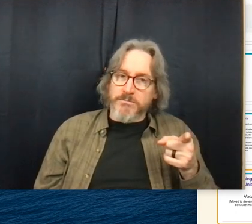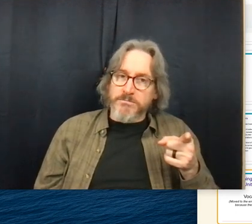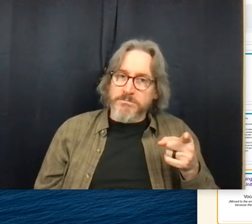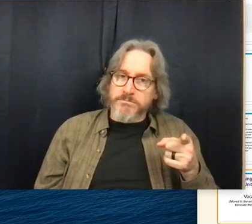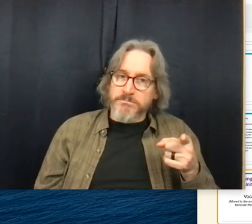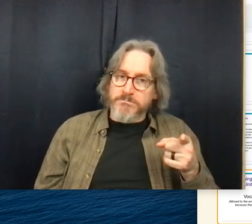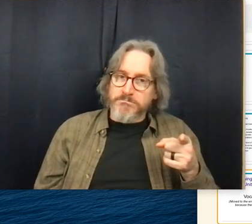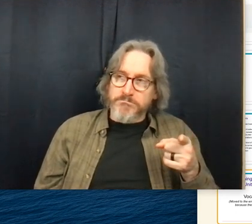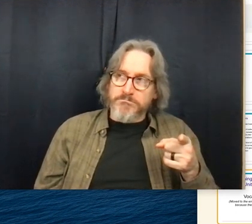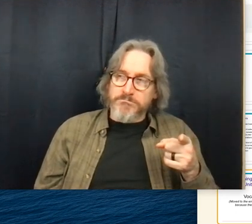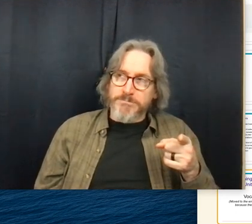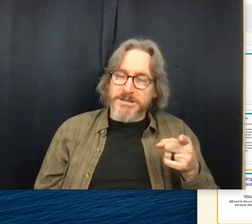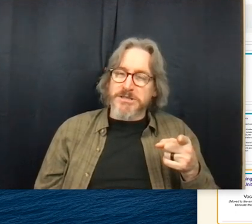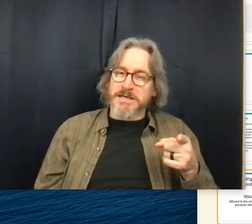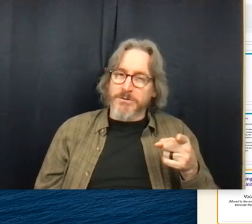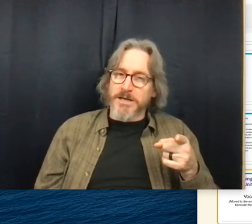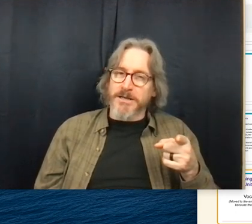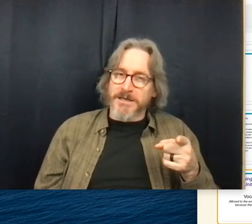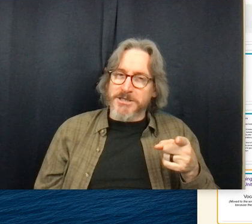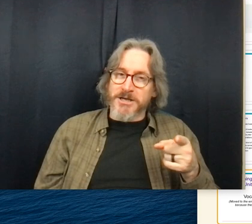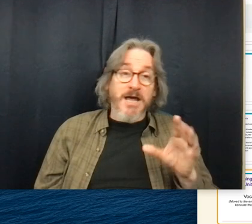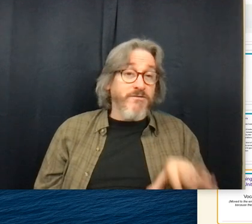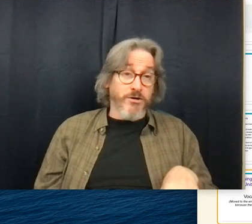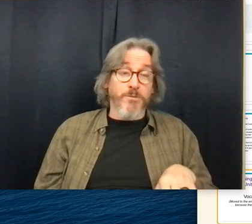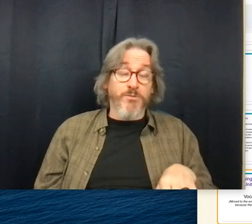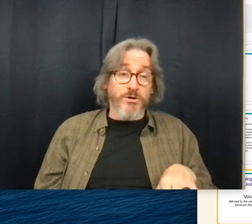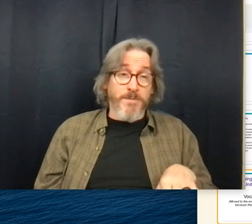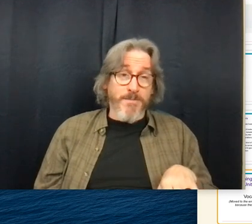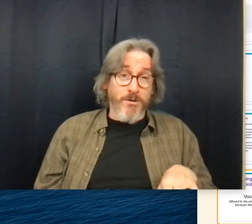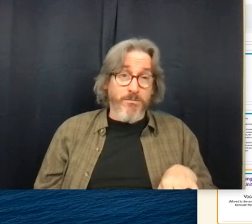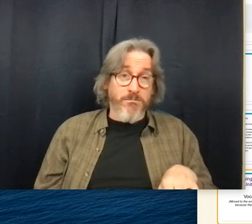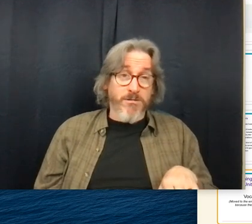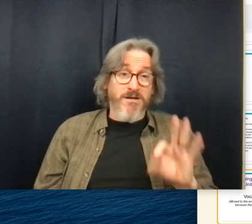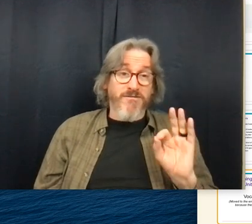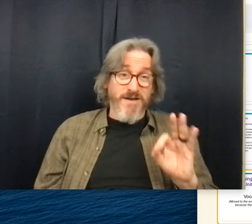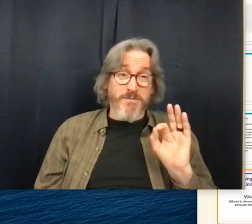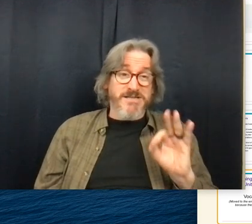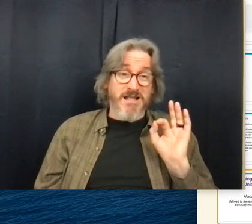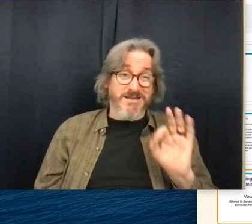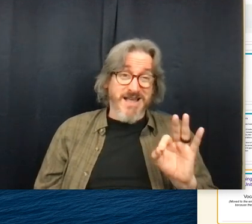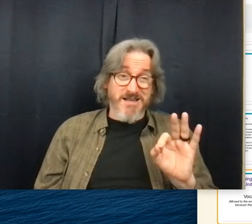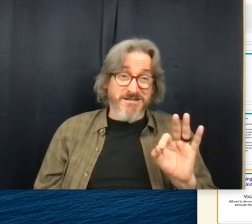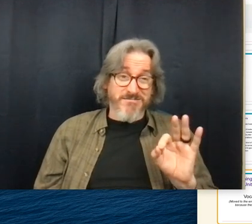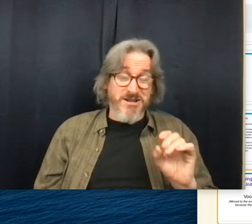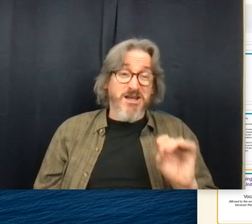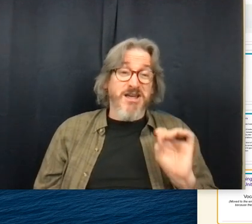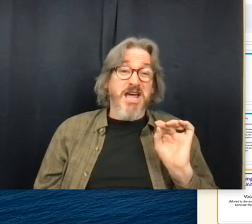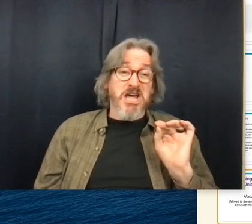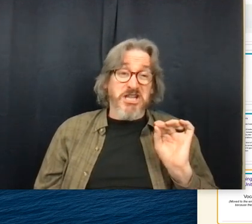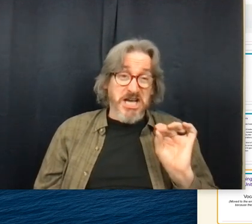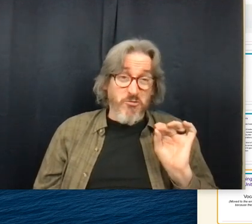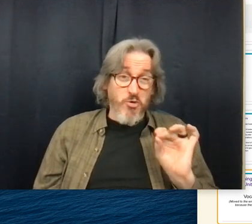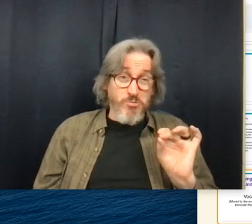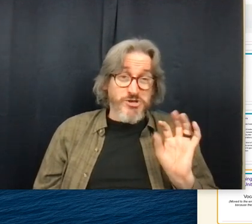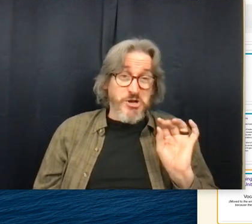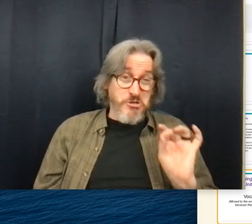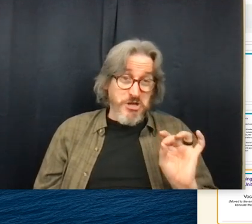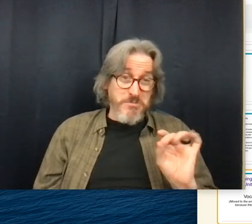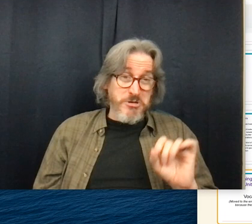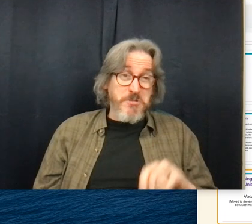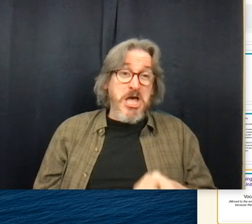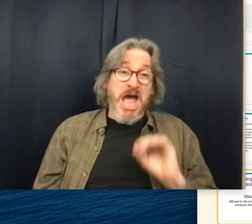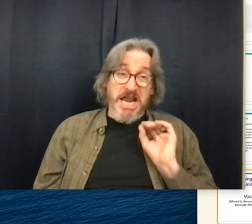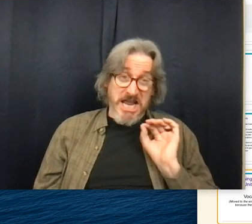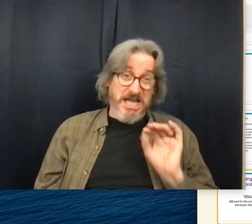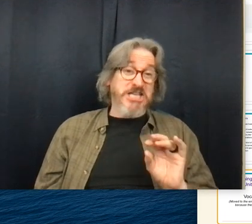table. But there's a lot going on in the kitchen. If you don't know Buco di Beppo, family style Italian, and they got rooms that are